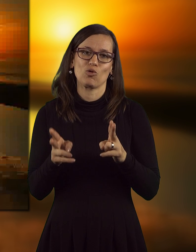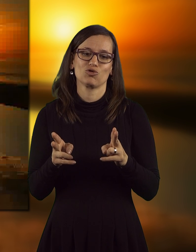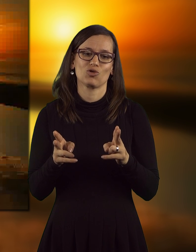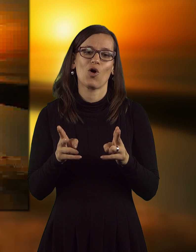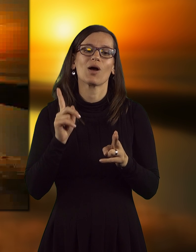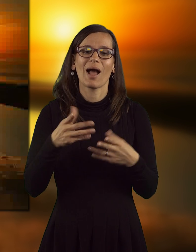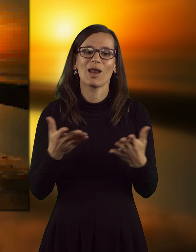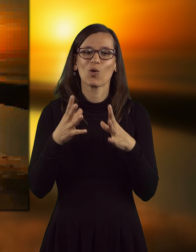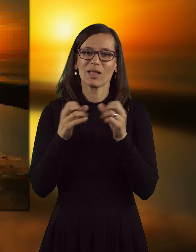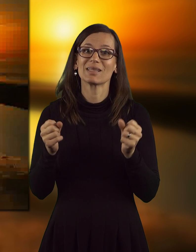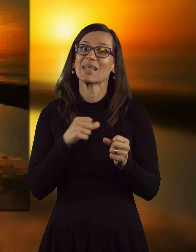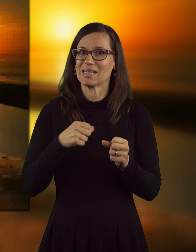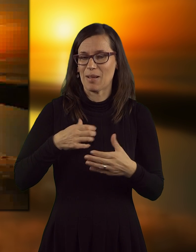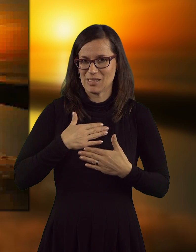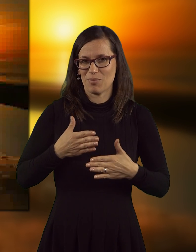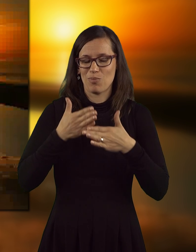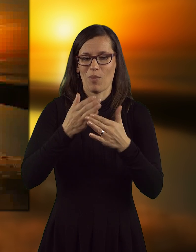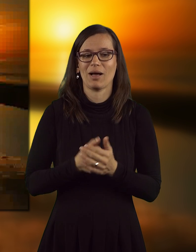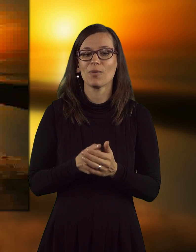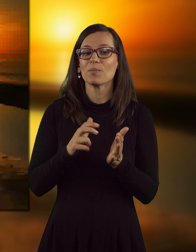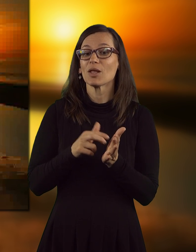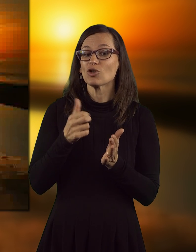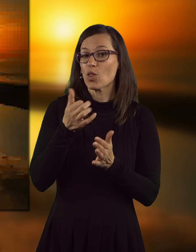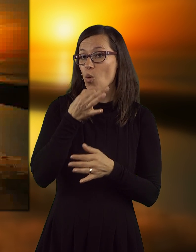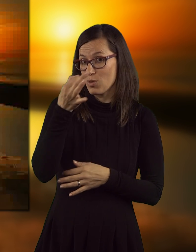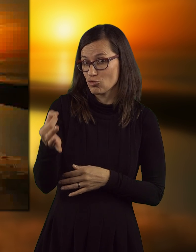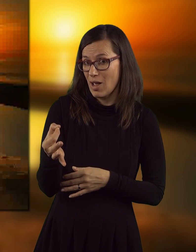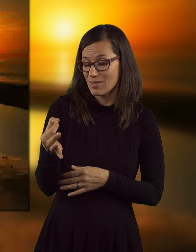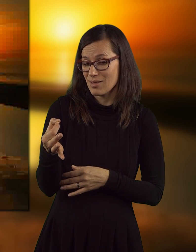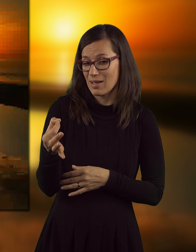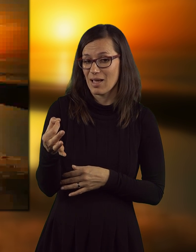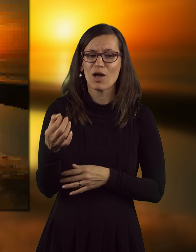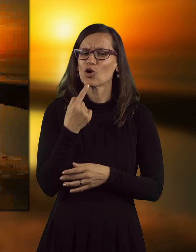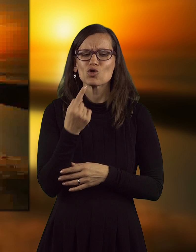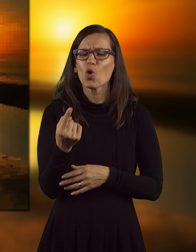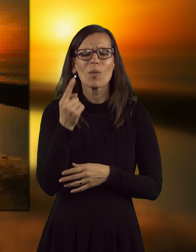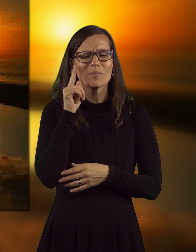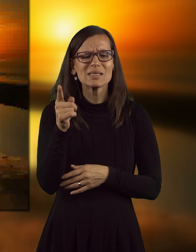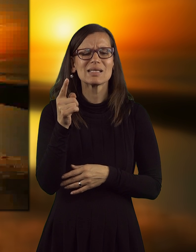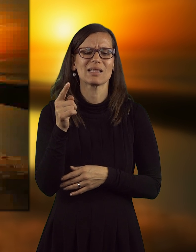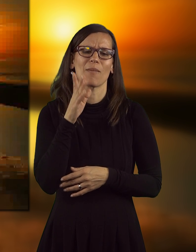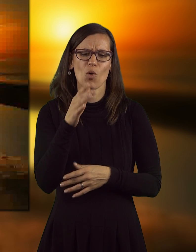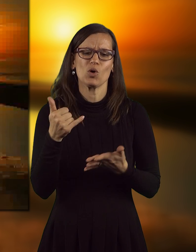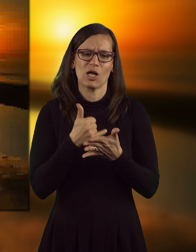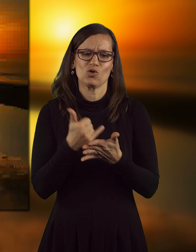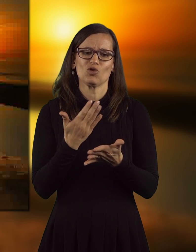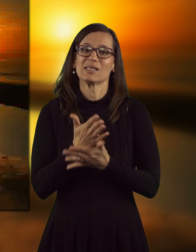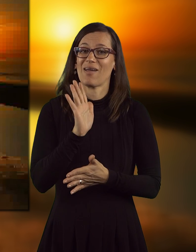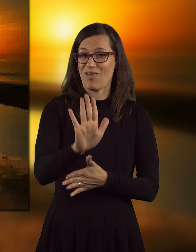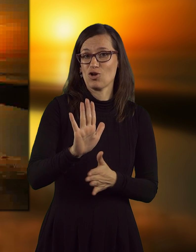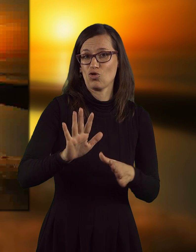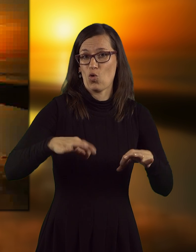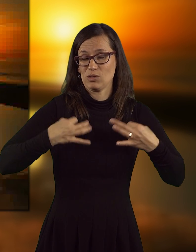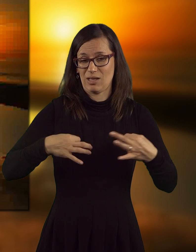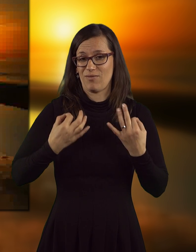done, what they can do to help themselves. And then ask one more question. And who do you think is going to make that